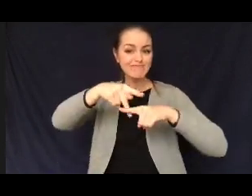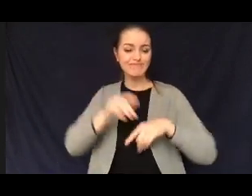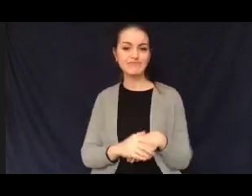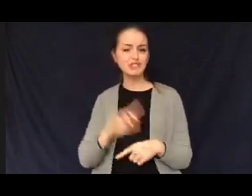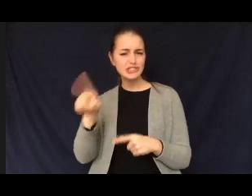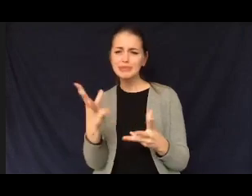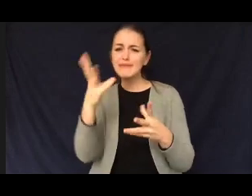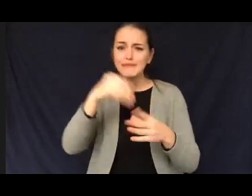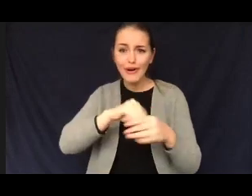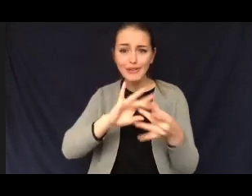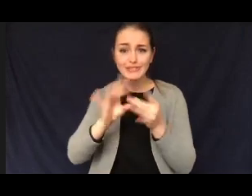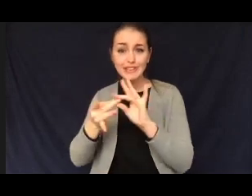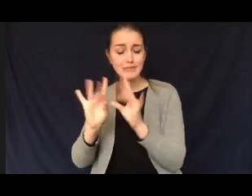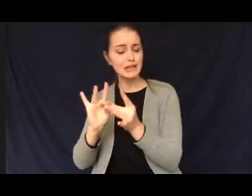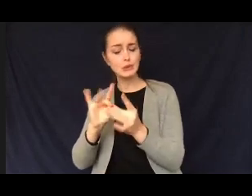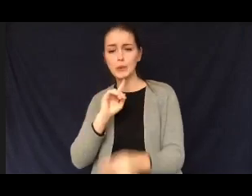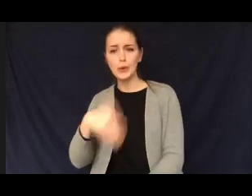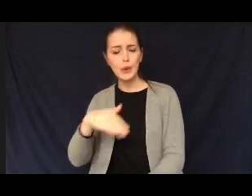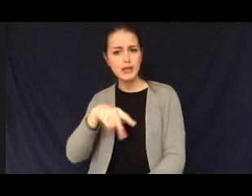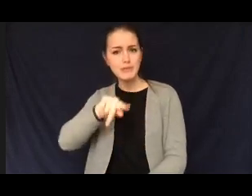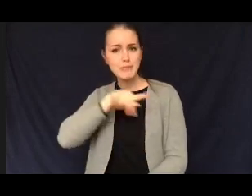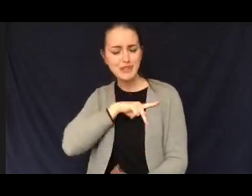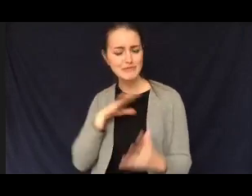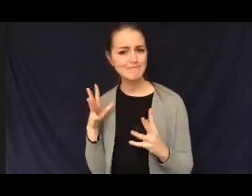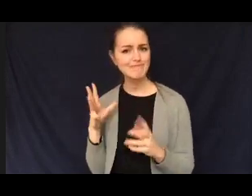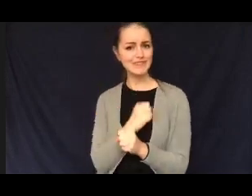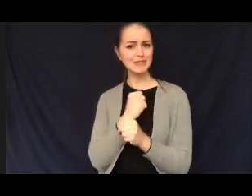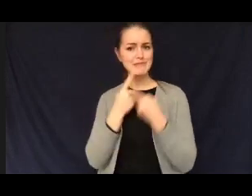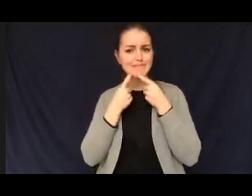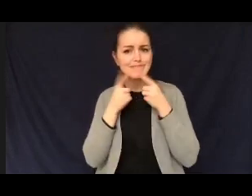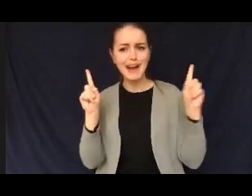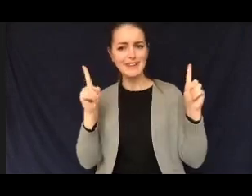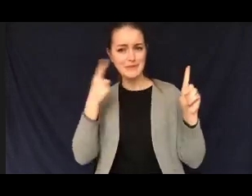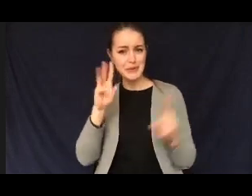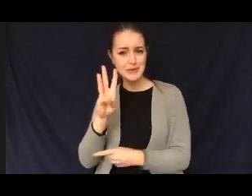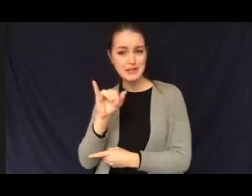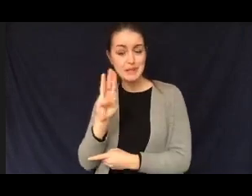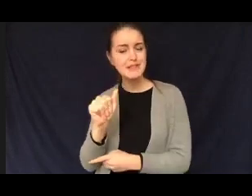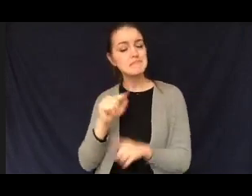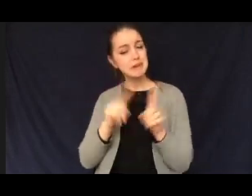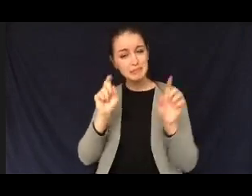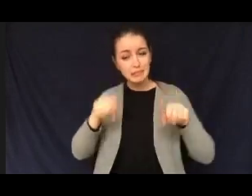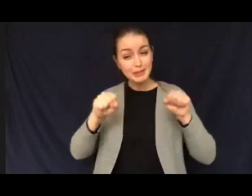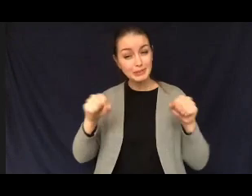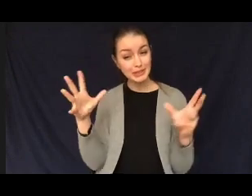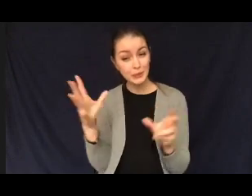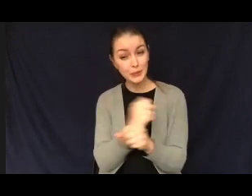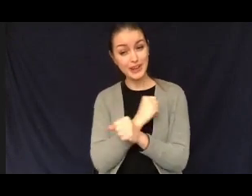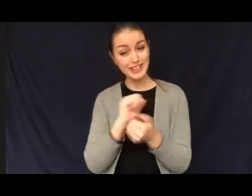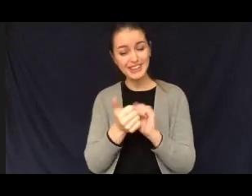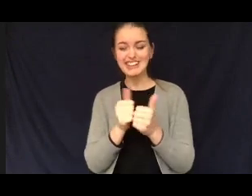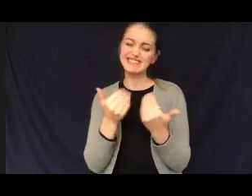participating in the Olympics was deeply personal victory for Wilma, but her chances of winning a race were limited.